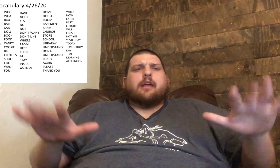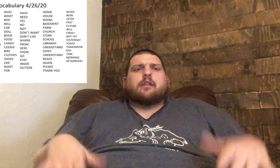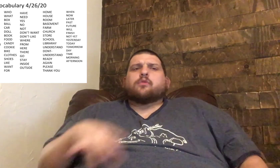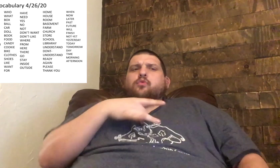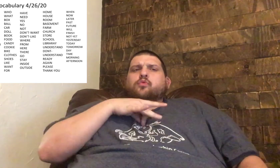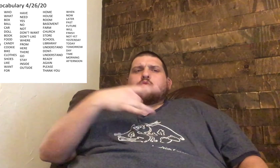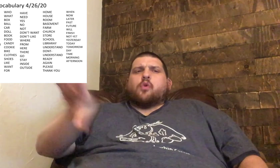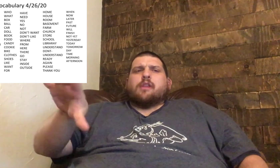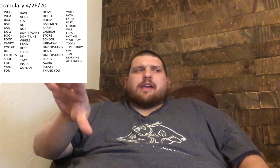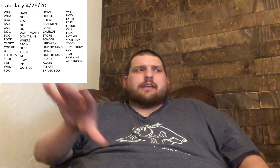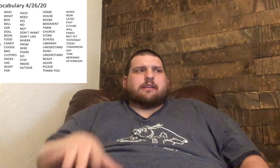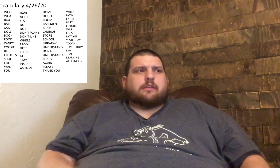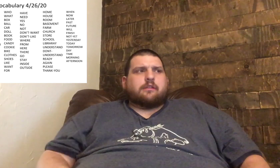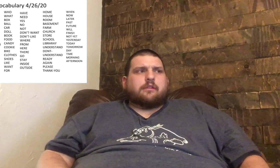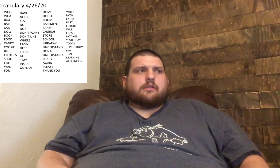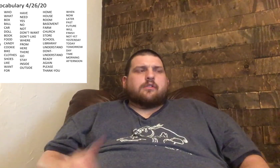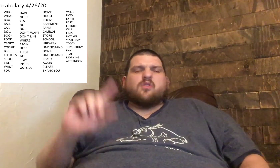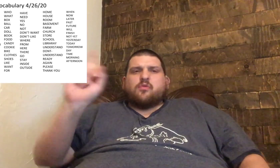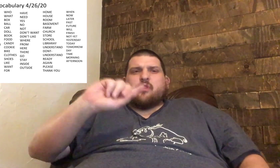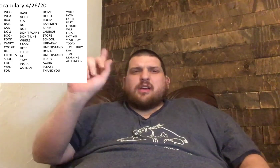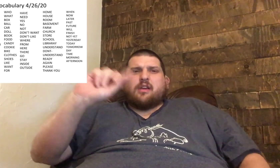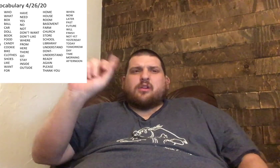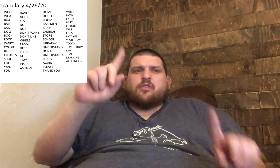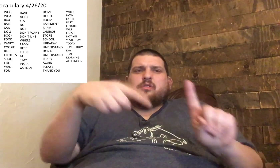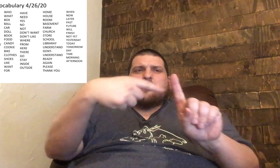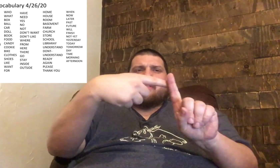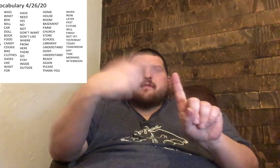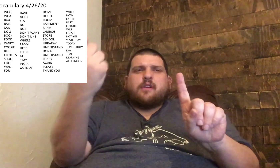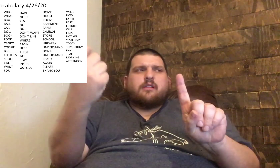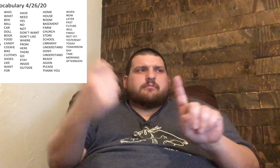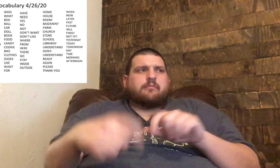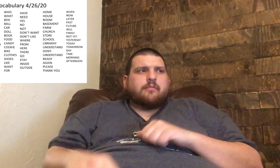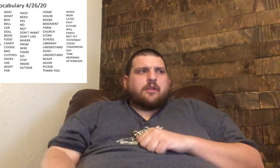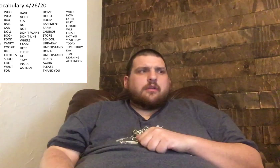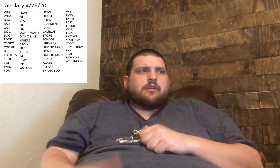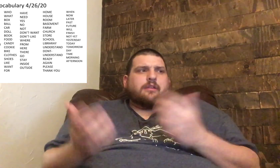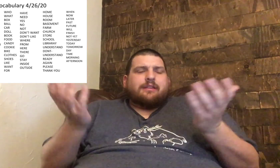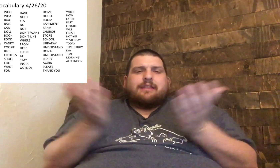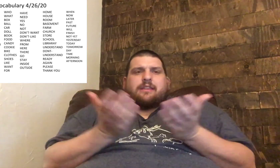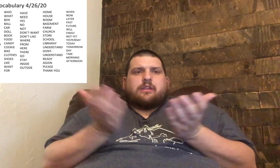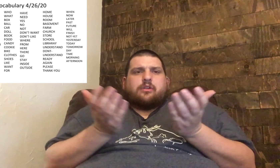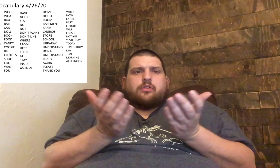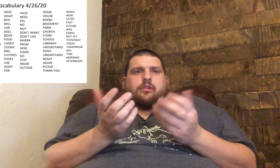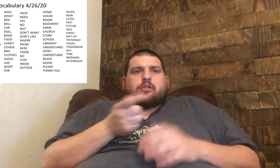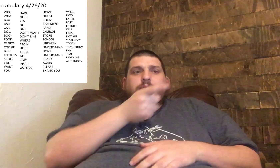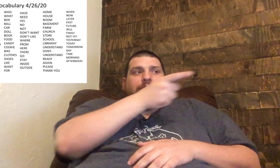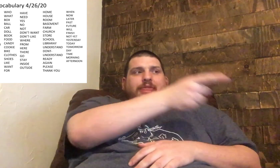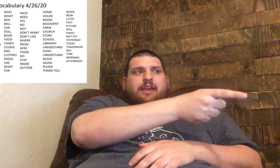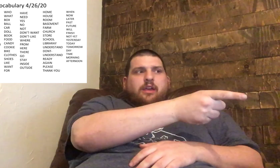don't want, don't like, where, from, here,